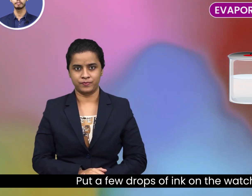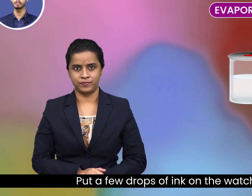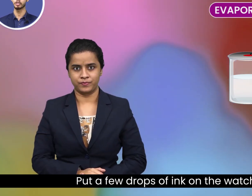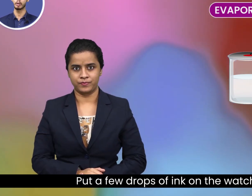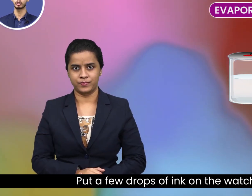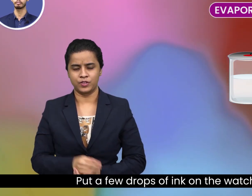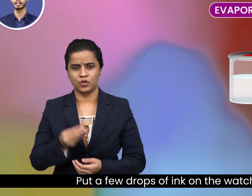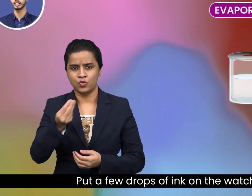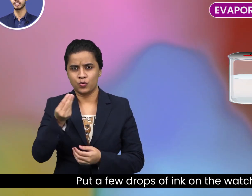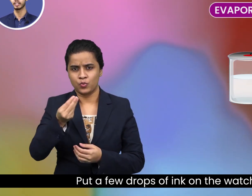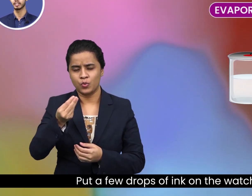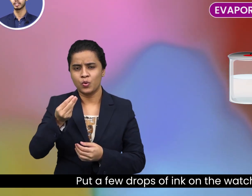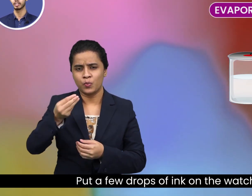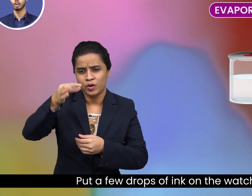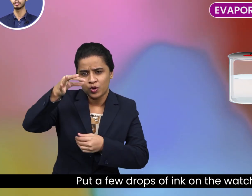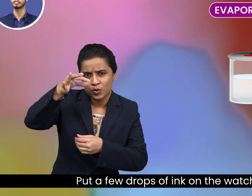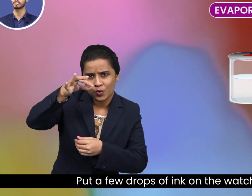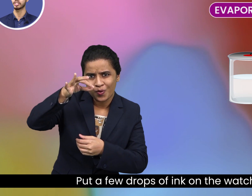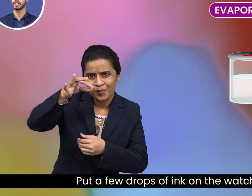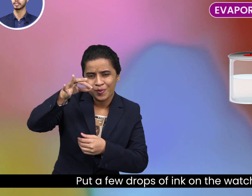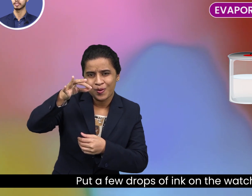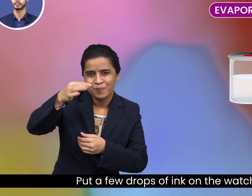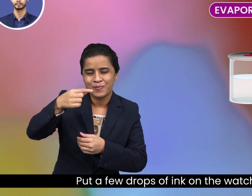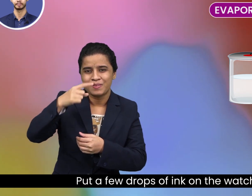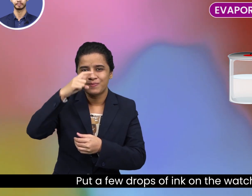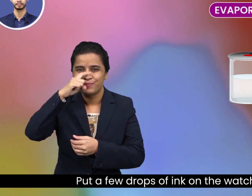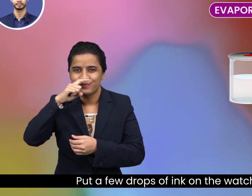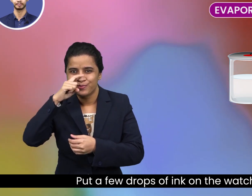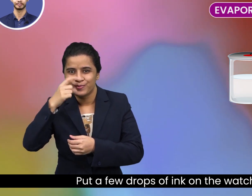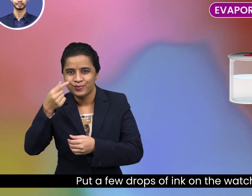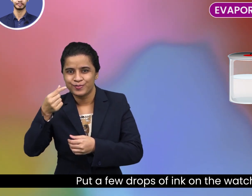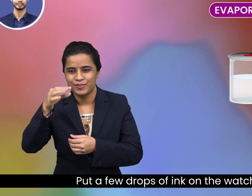Put a few drops of ink on the watch glass.